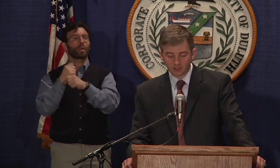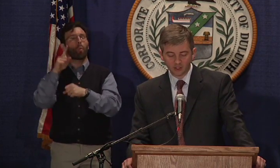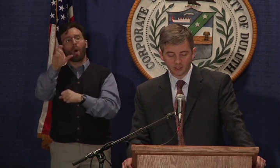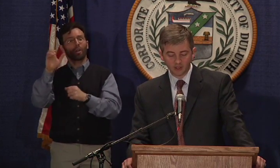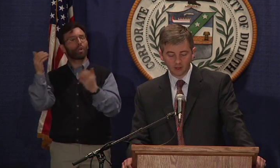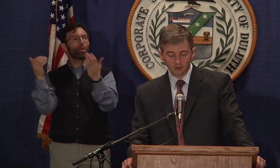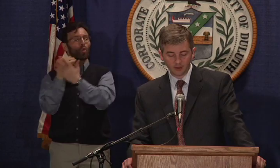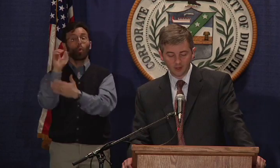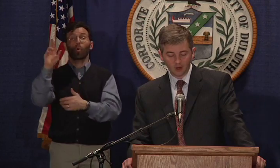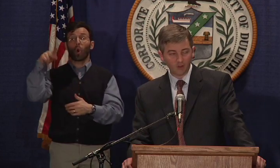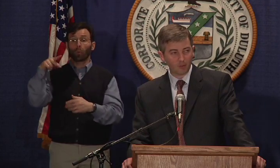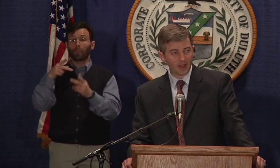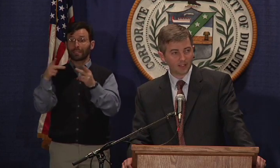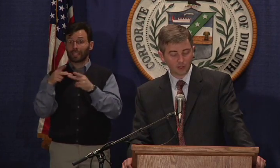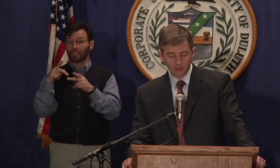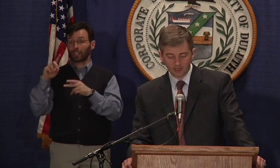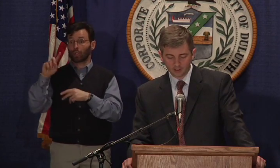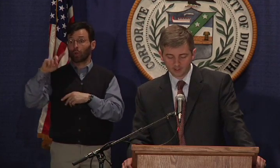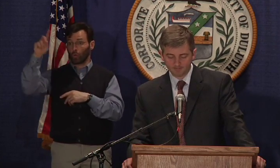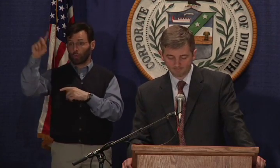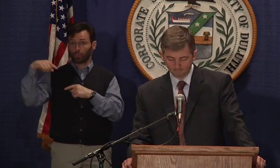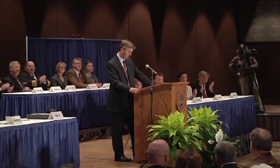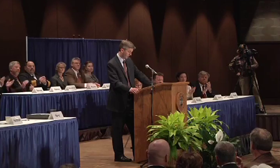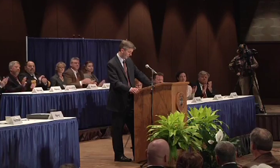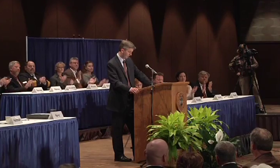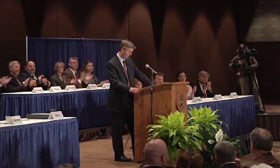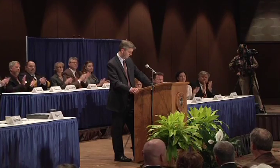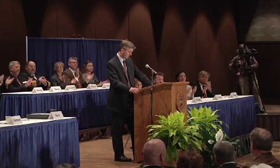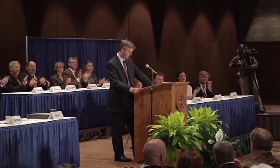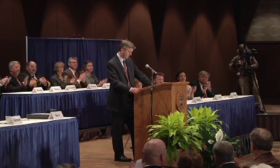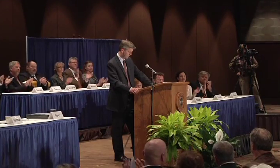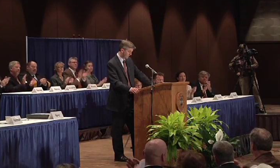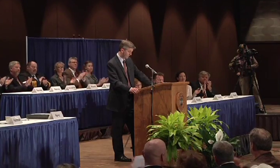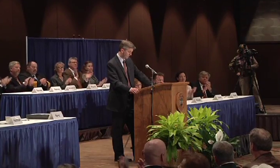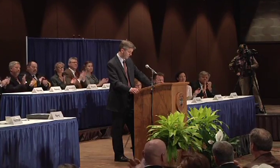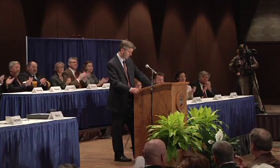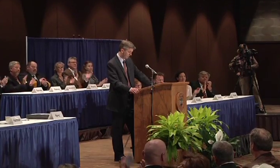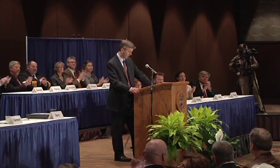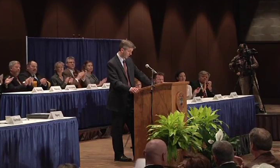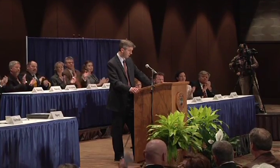corporate positions in Duluth over the past 2 years.